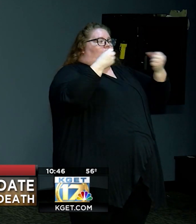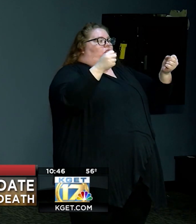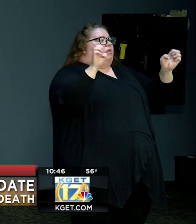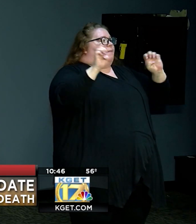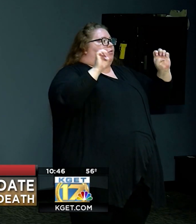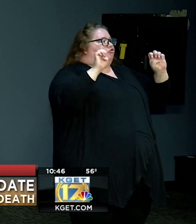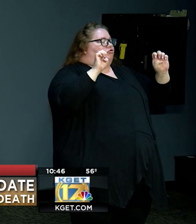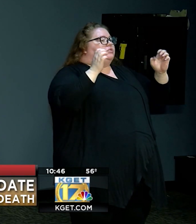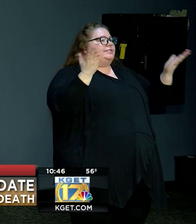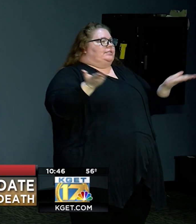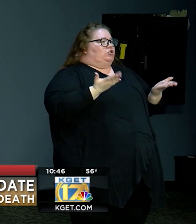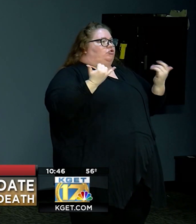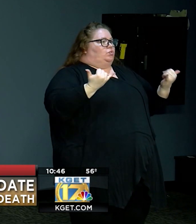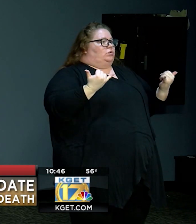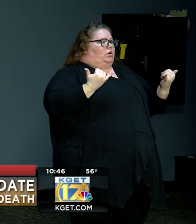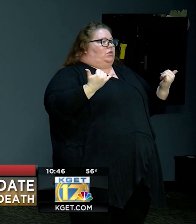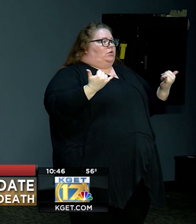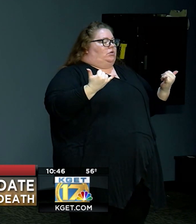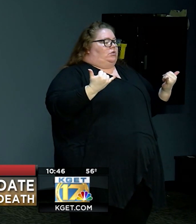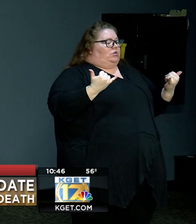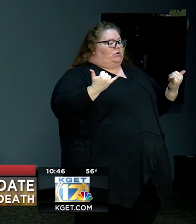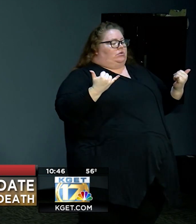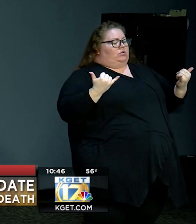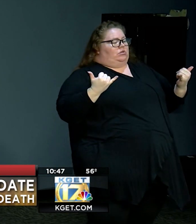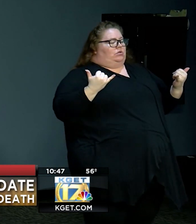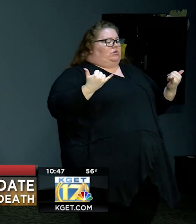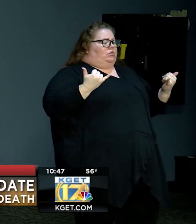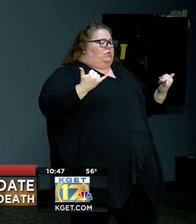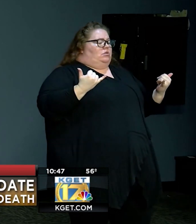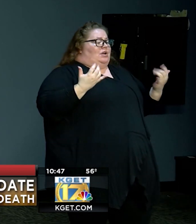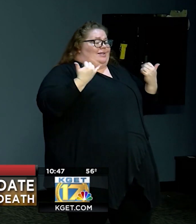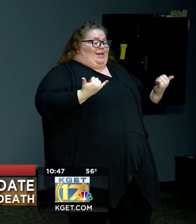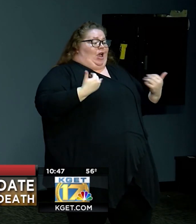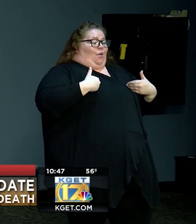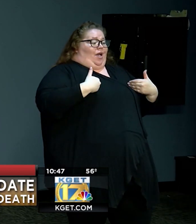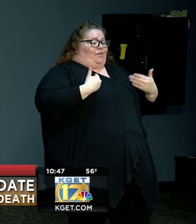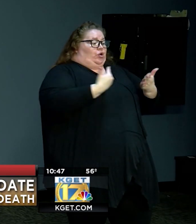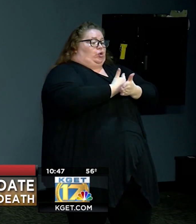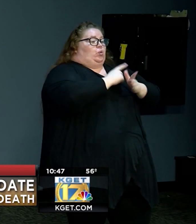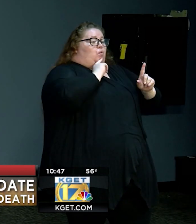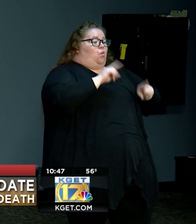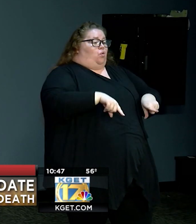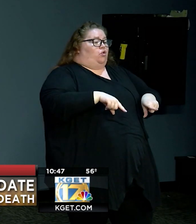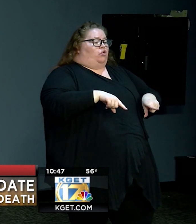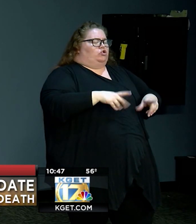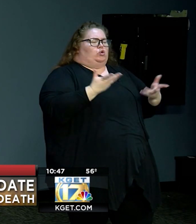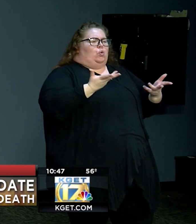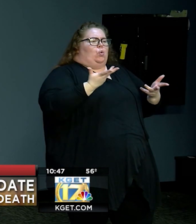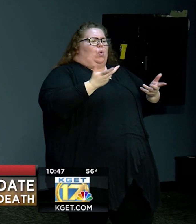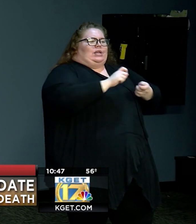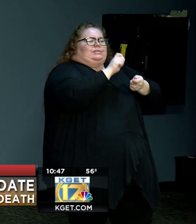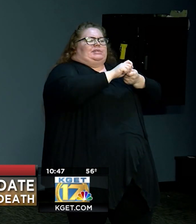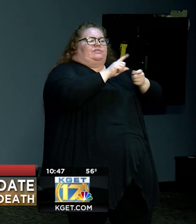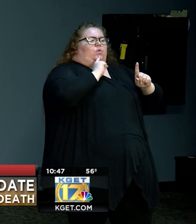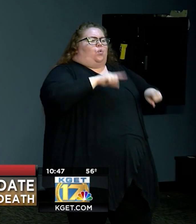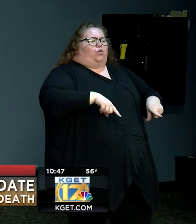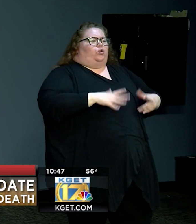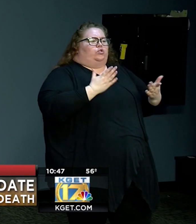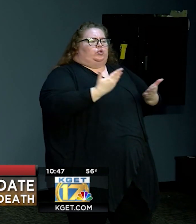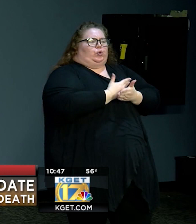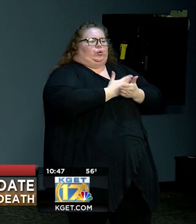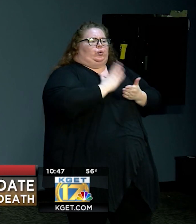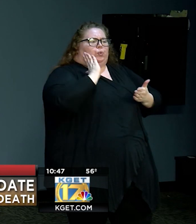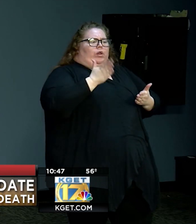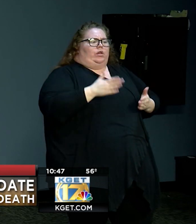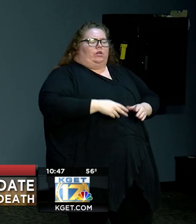you were talking about some of the orders that you guys can now issue. Can you provide any specifics on what that would pertain to? So we want to make